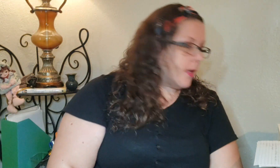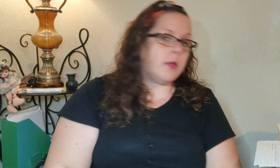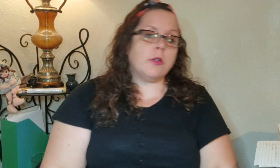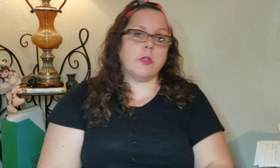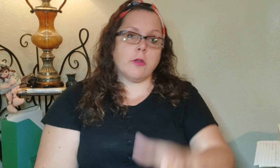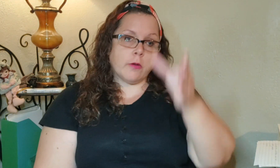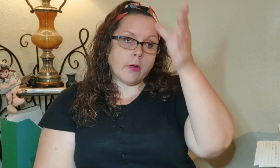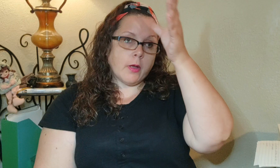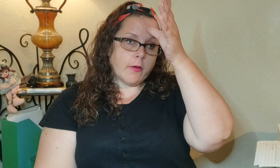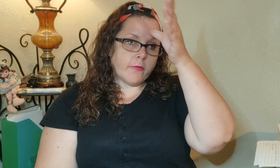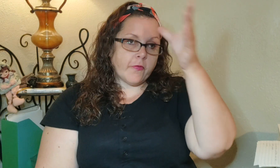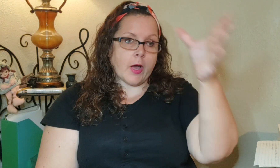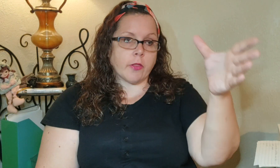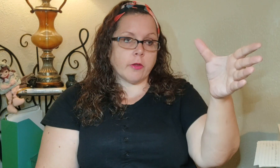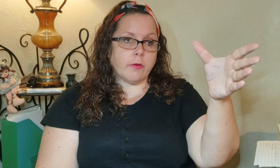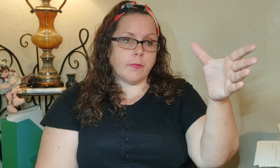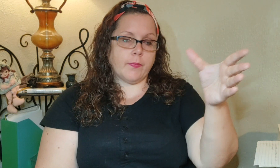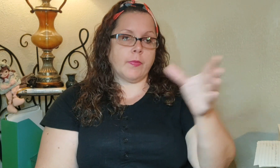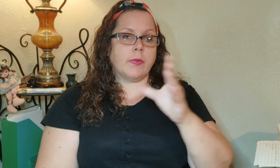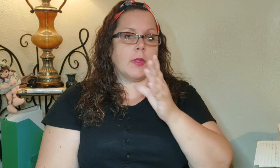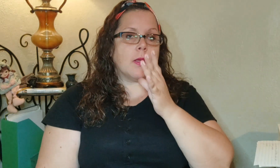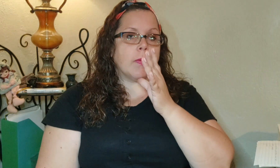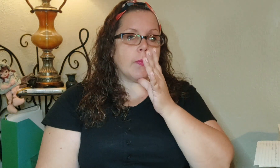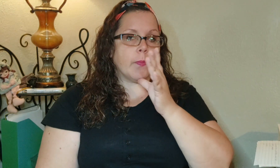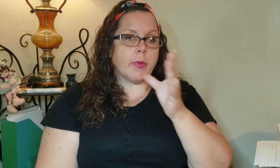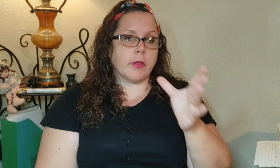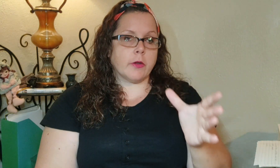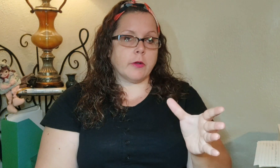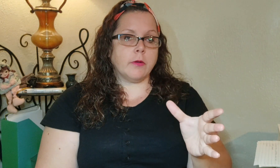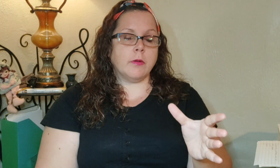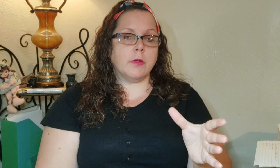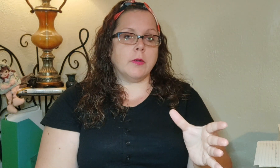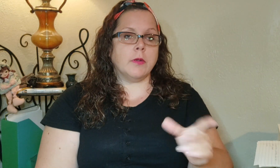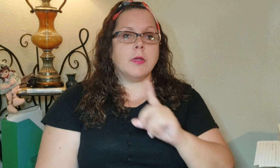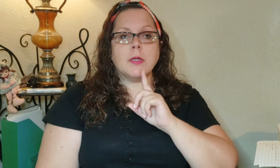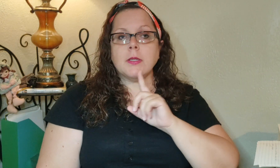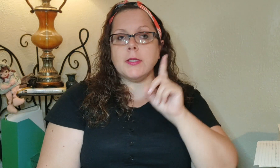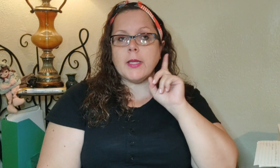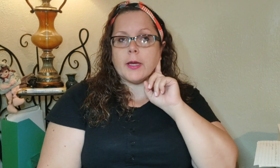You do father, mother, deaf.